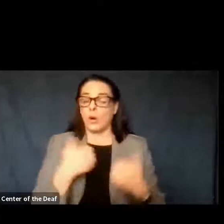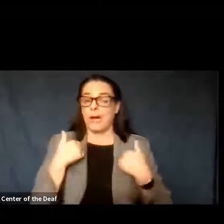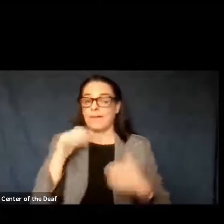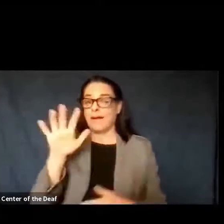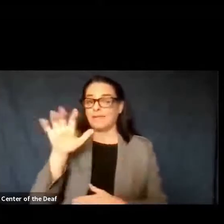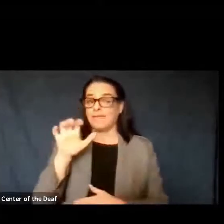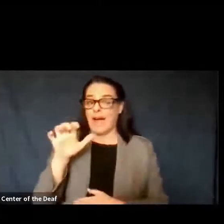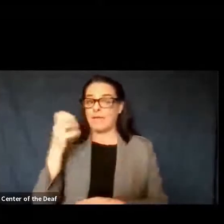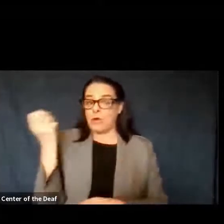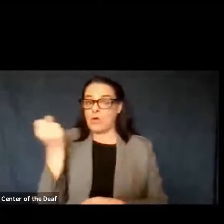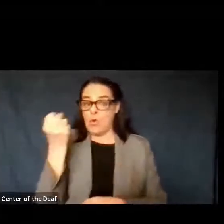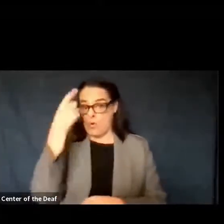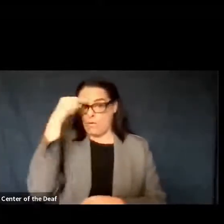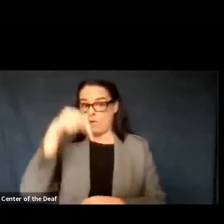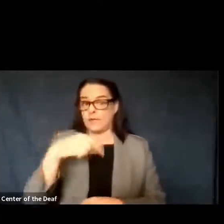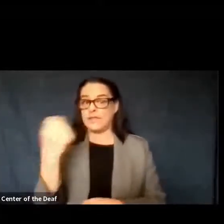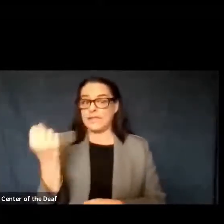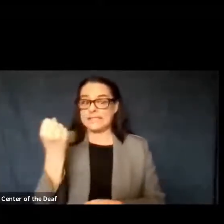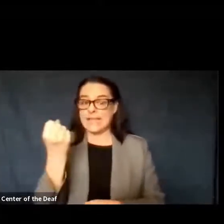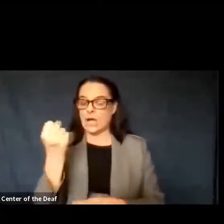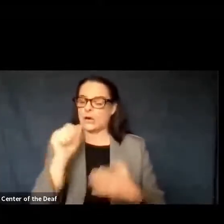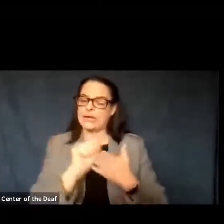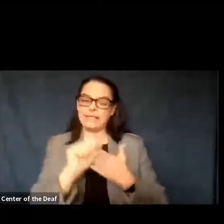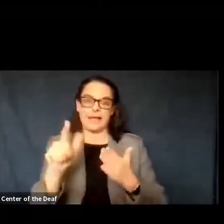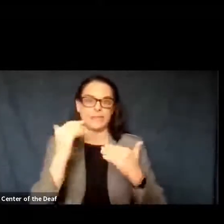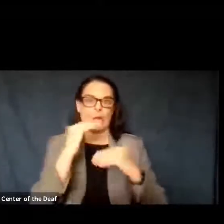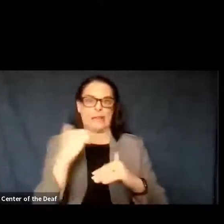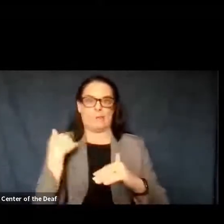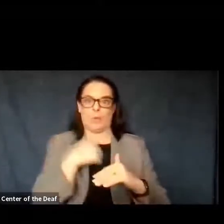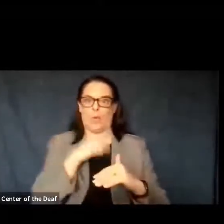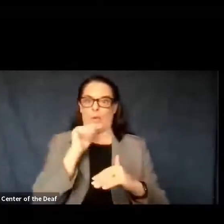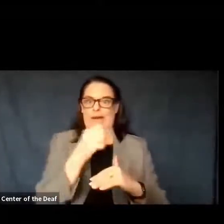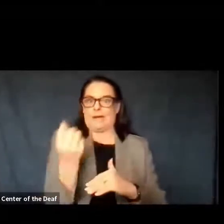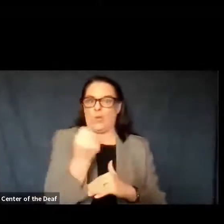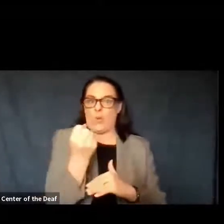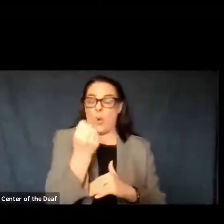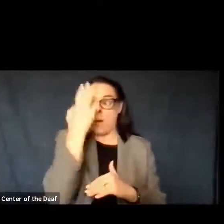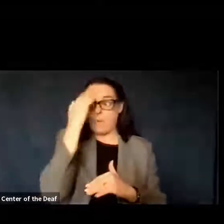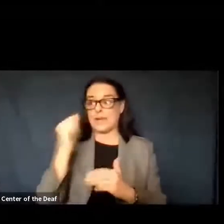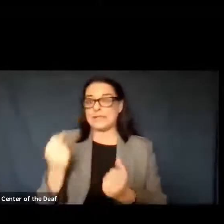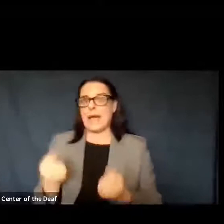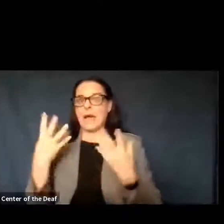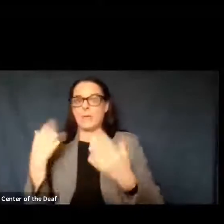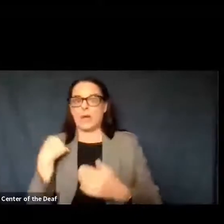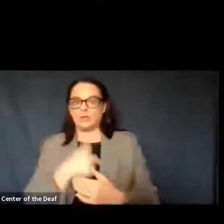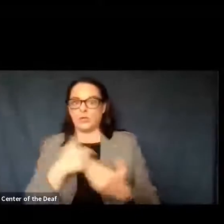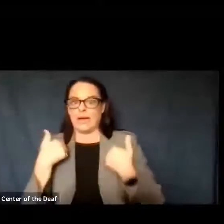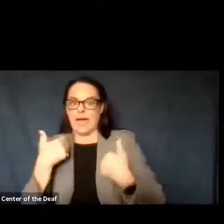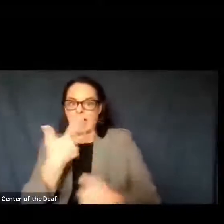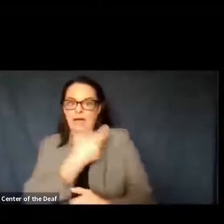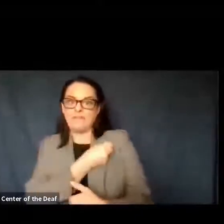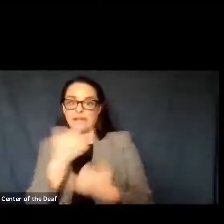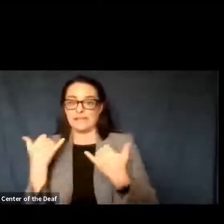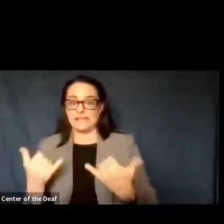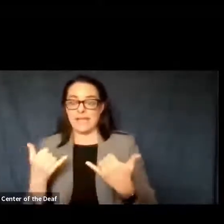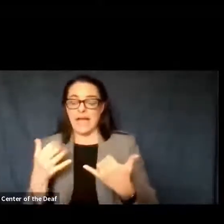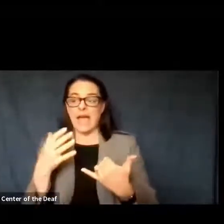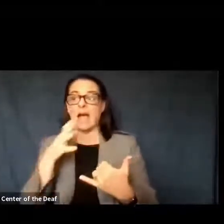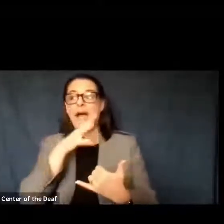could set aside based on how much vaccine we have on hand and our other previously scheduled clinics set for next